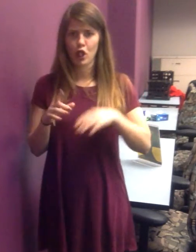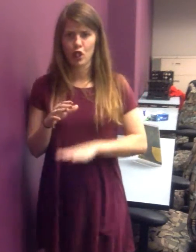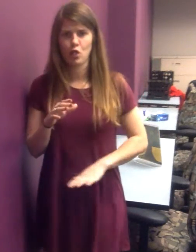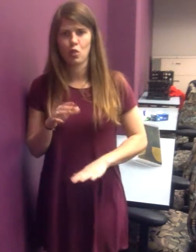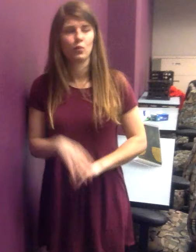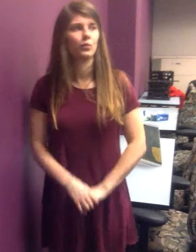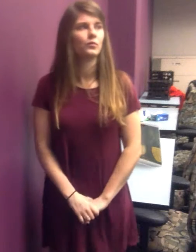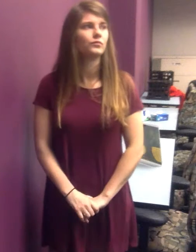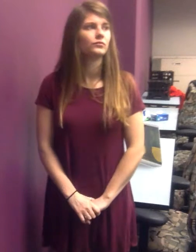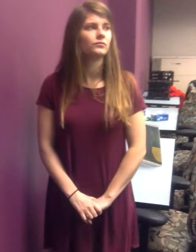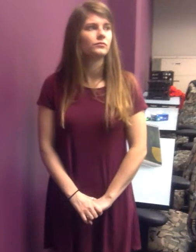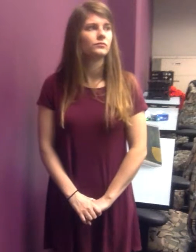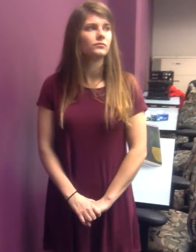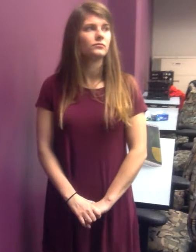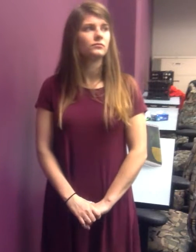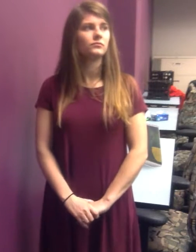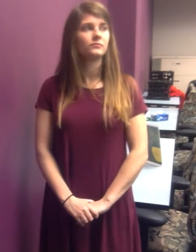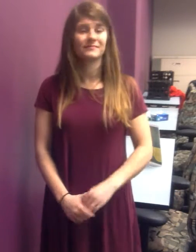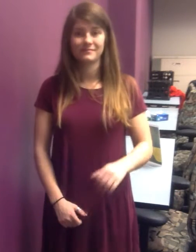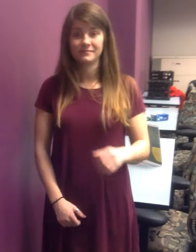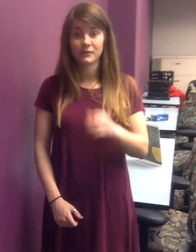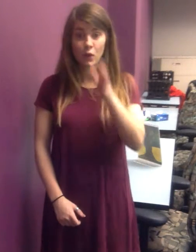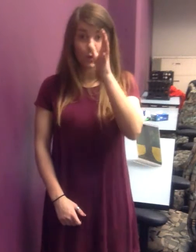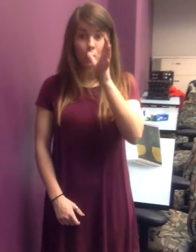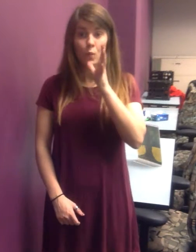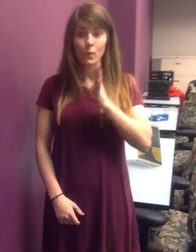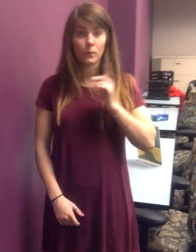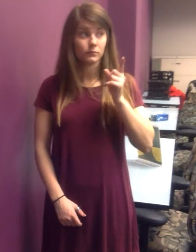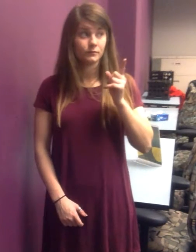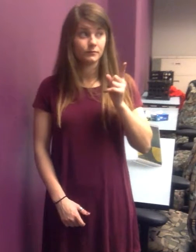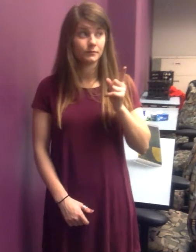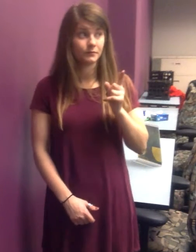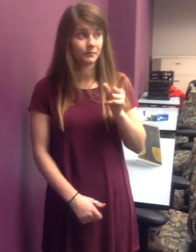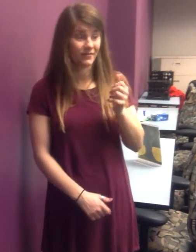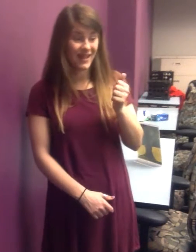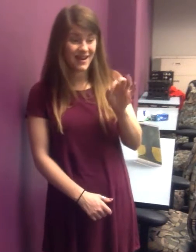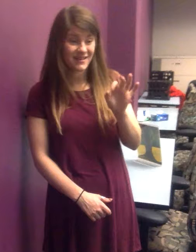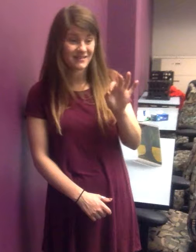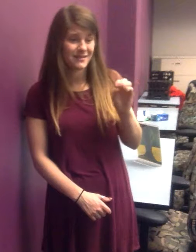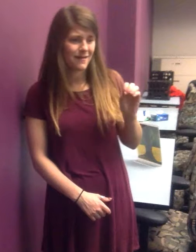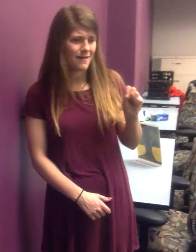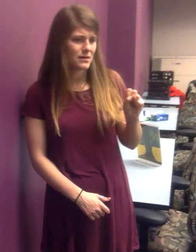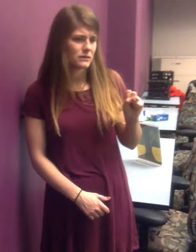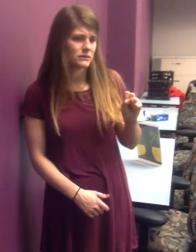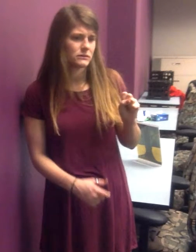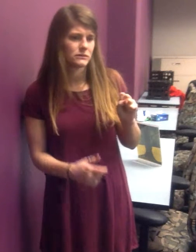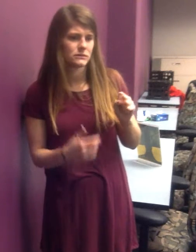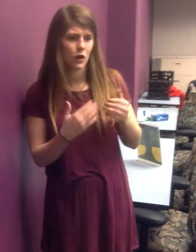The 1980s before that. And most of us in the field of climate science expect, but we can't be sure, we expect that the